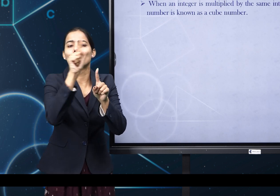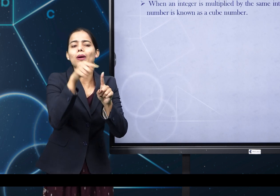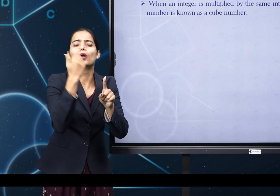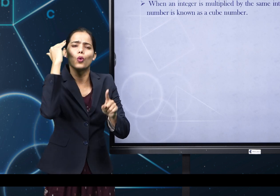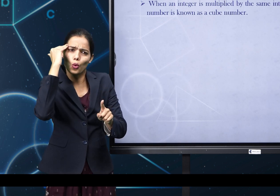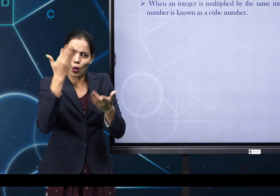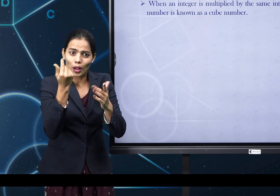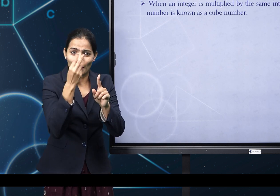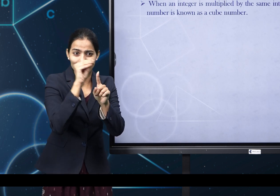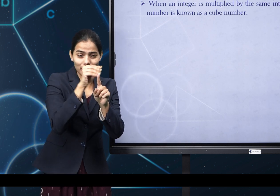number.